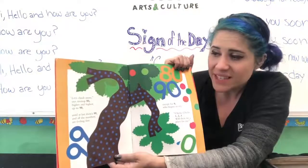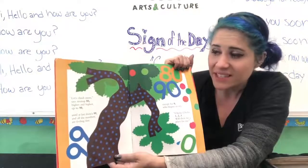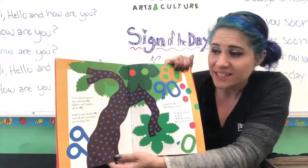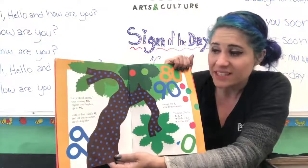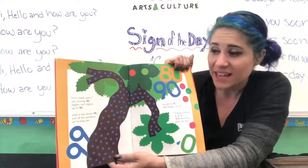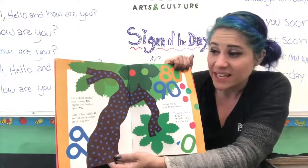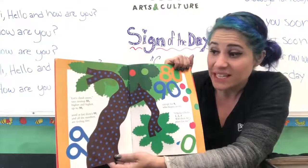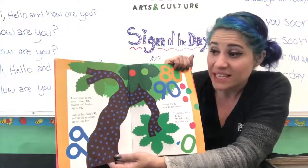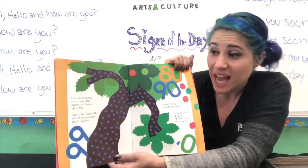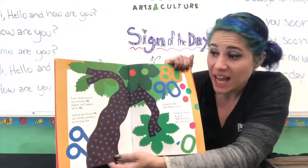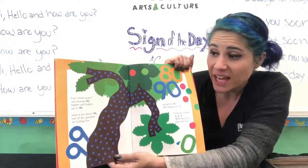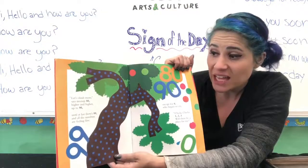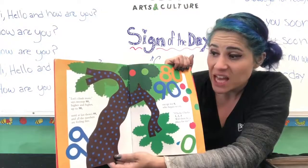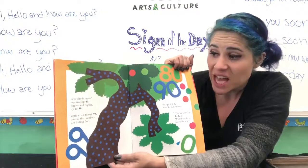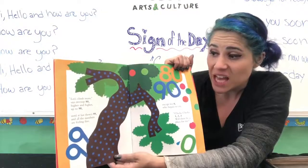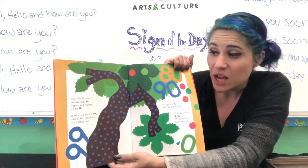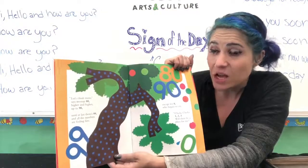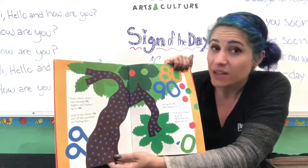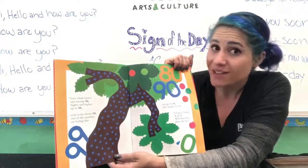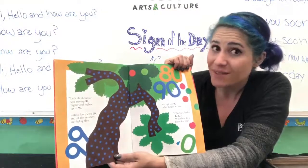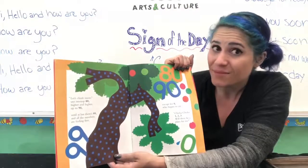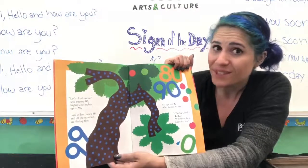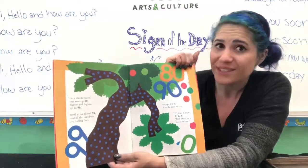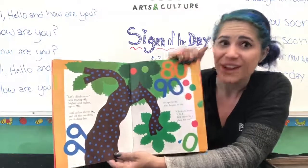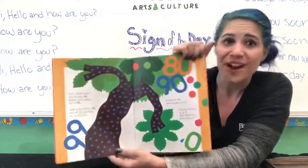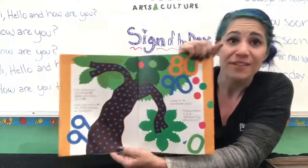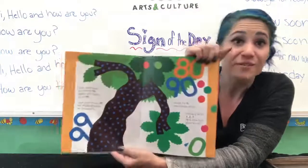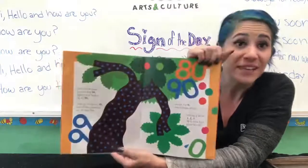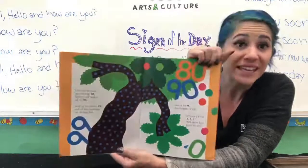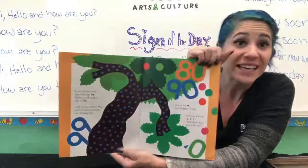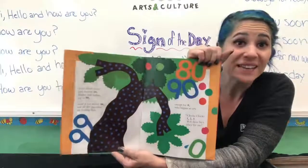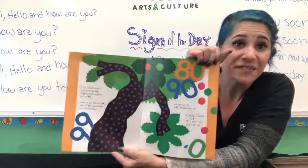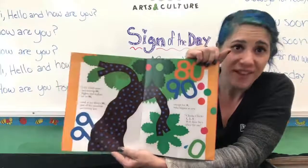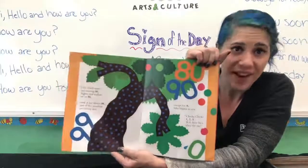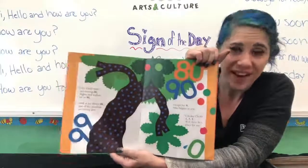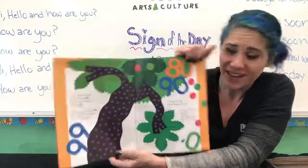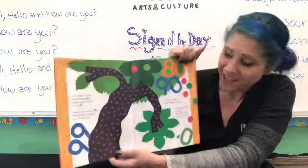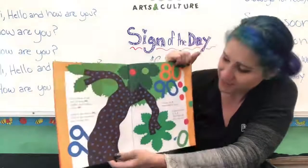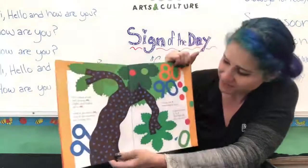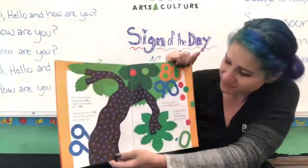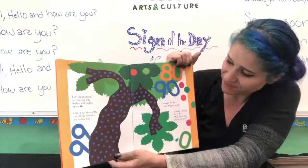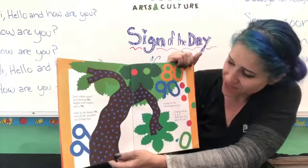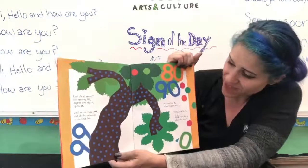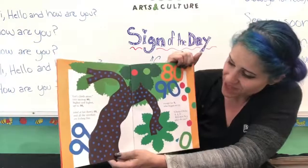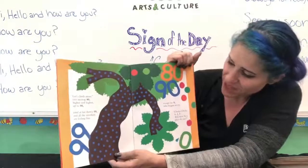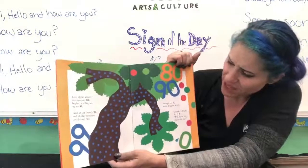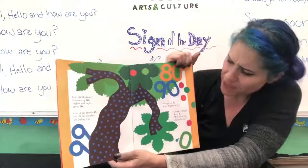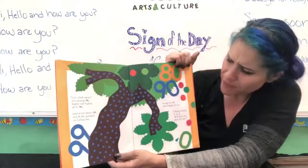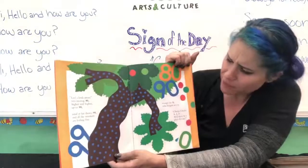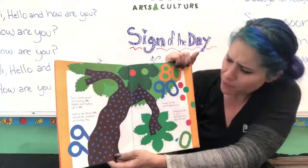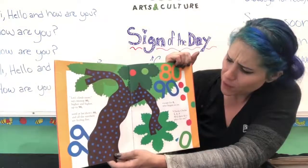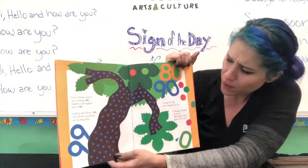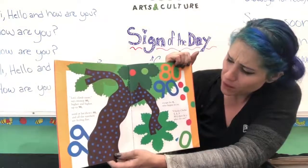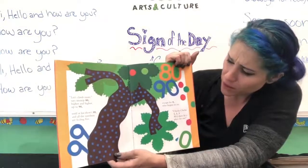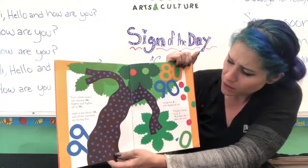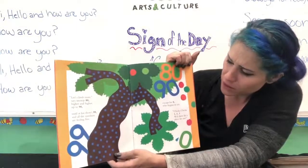there's 99, and all the numbers are feeling fine. Except for